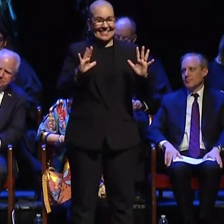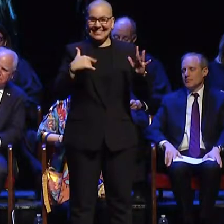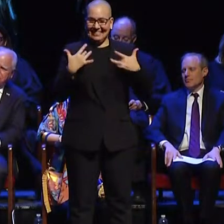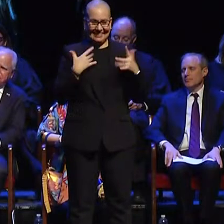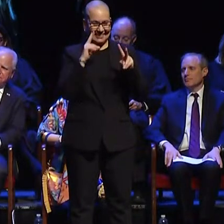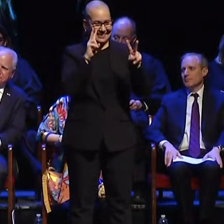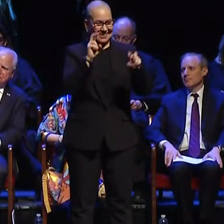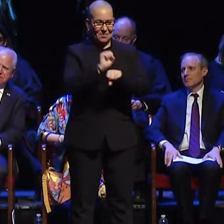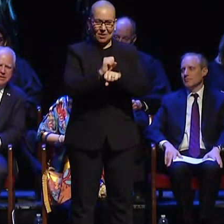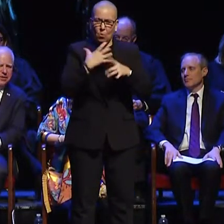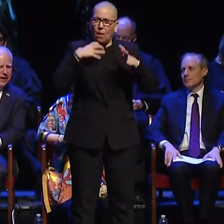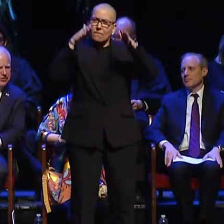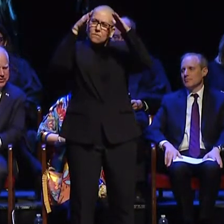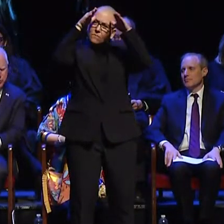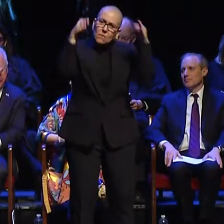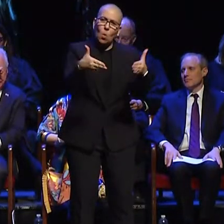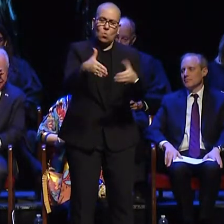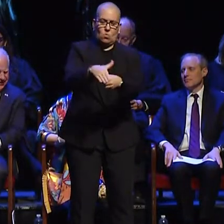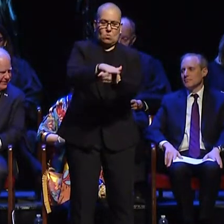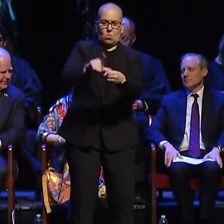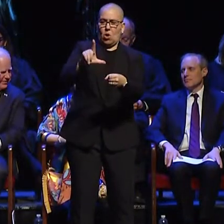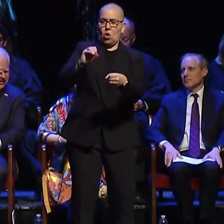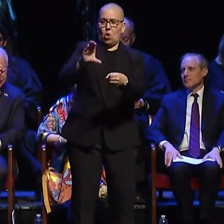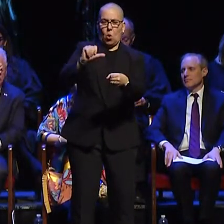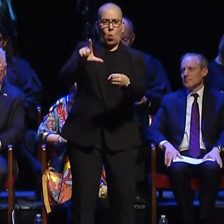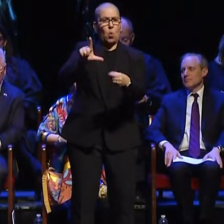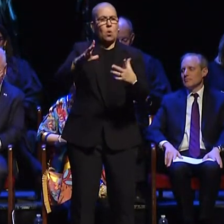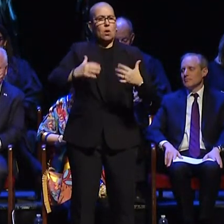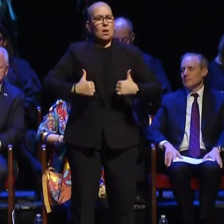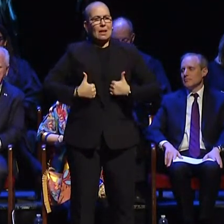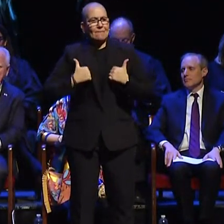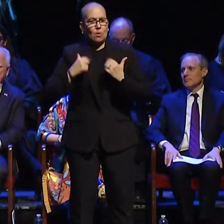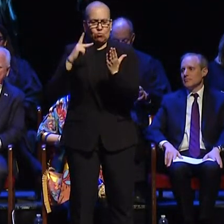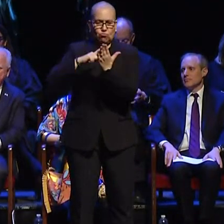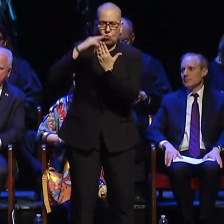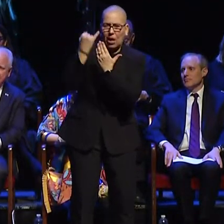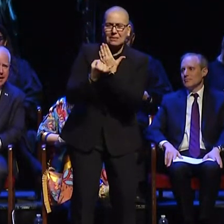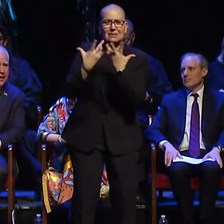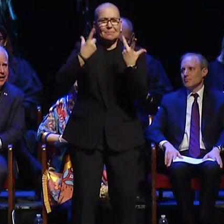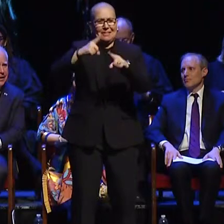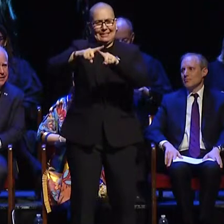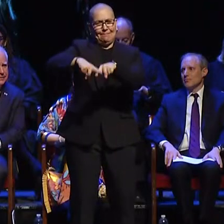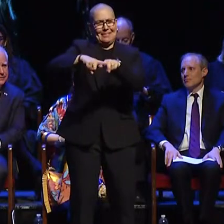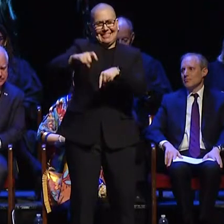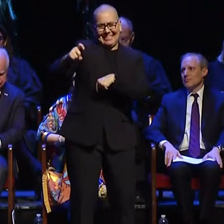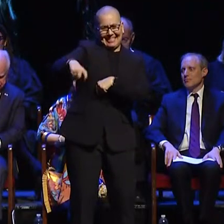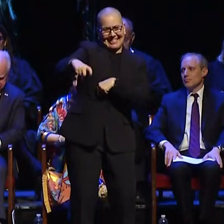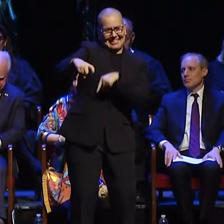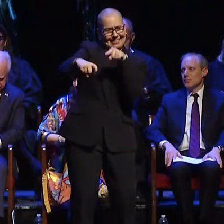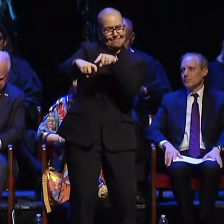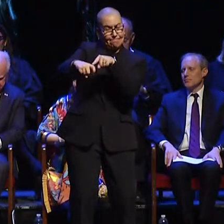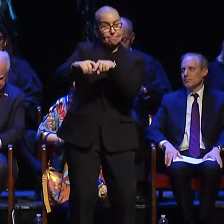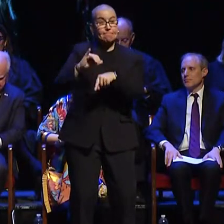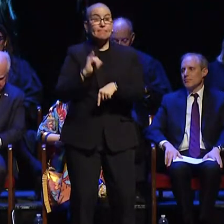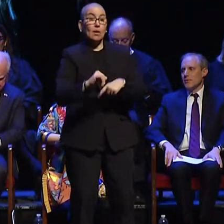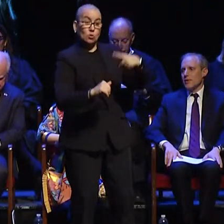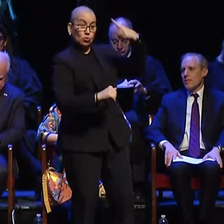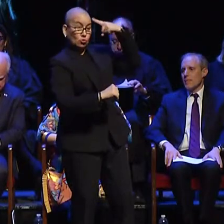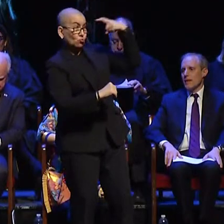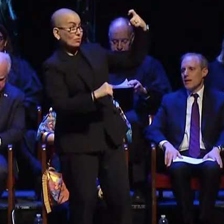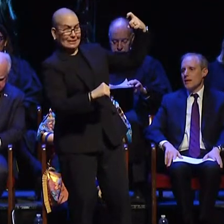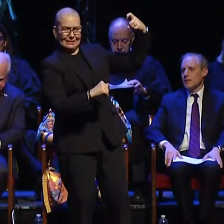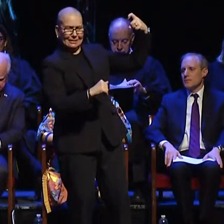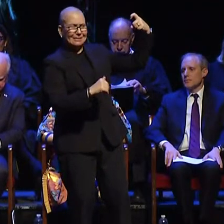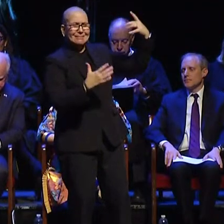on the local life-changing projects we all rely on. So when you're ready to put your dream together out there with your neighbors, know that the Office